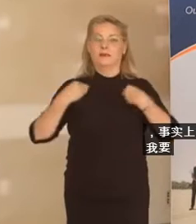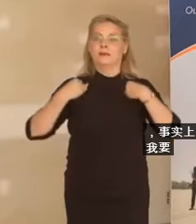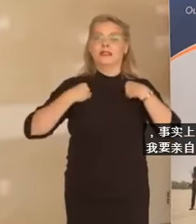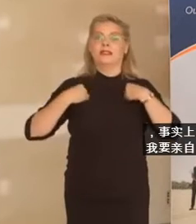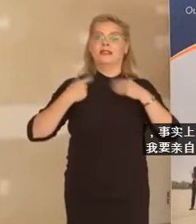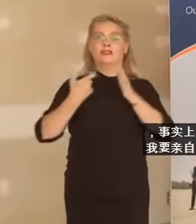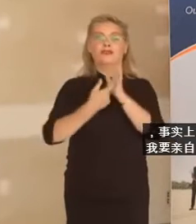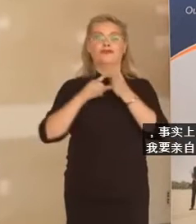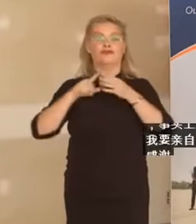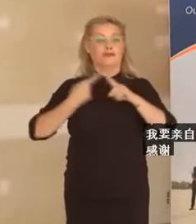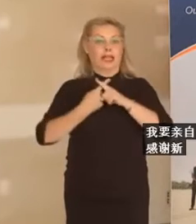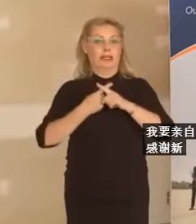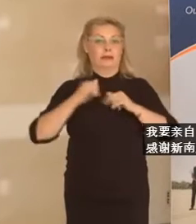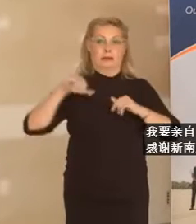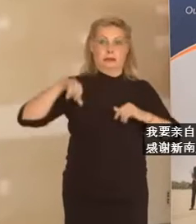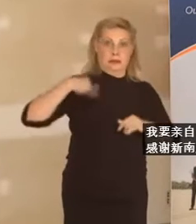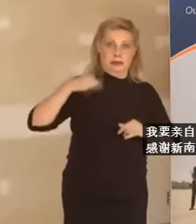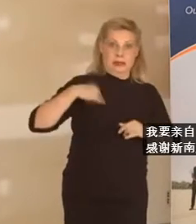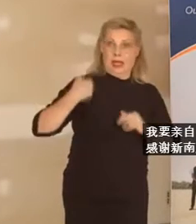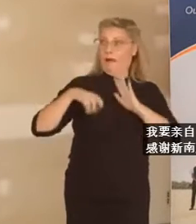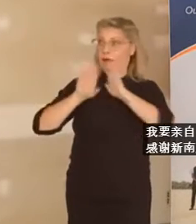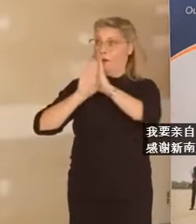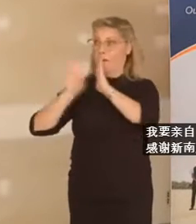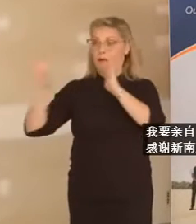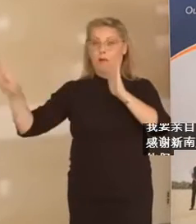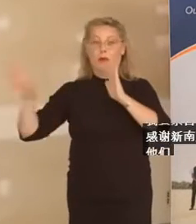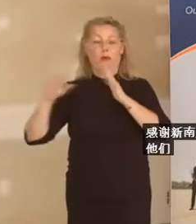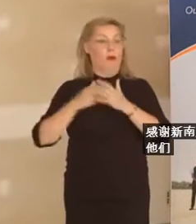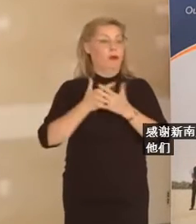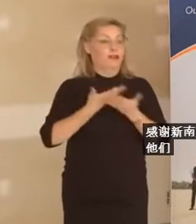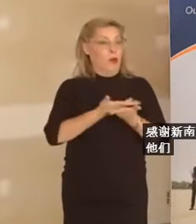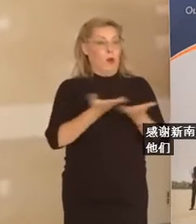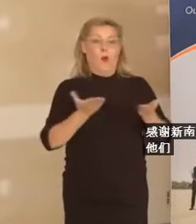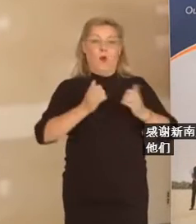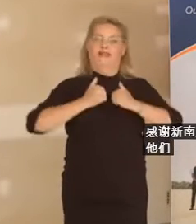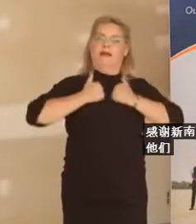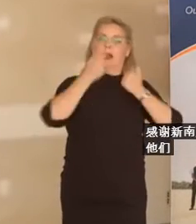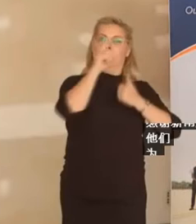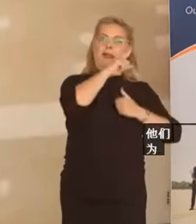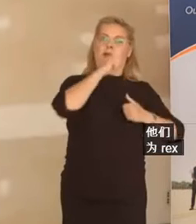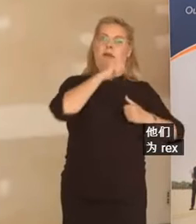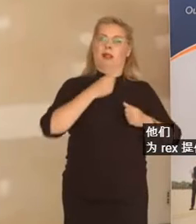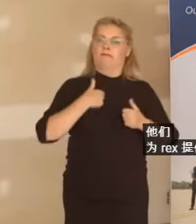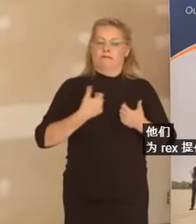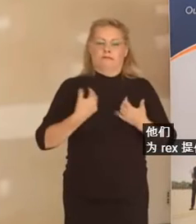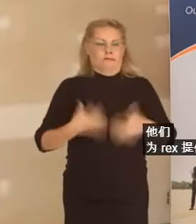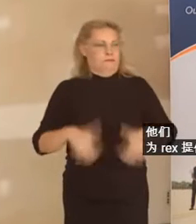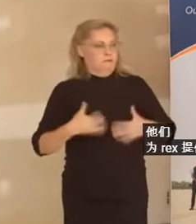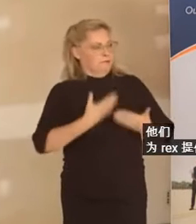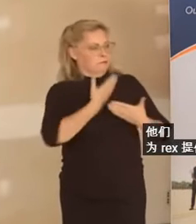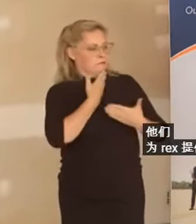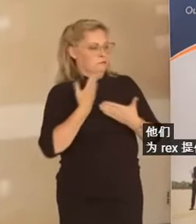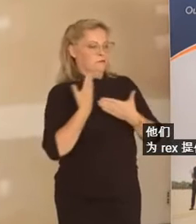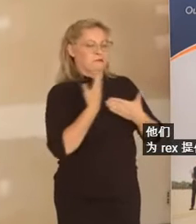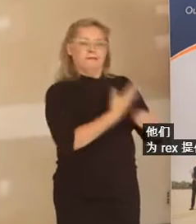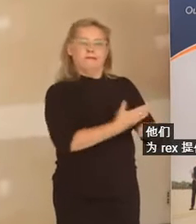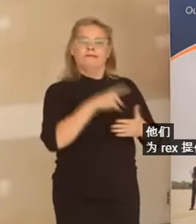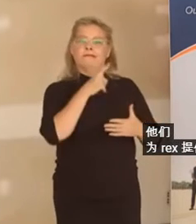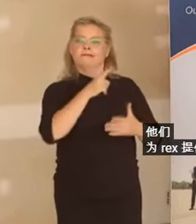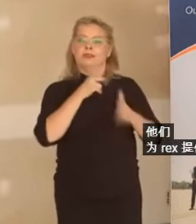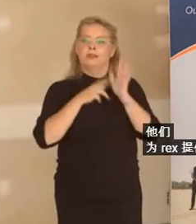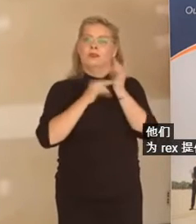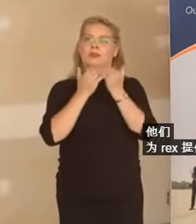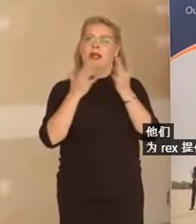to personally thank the New South Wales Government for this extraordinary assistance that they are providing Rex to enable us